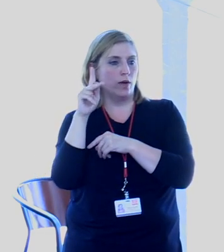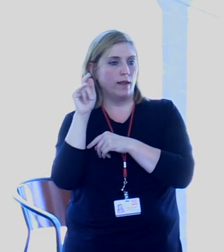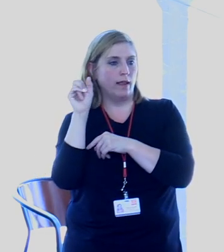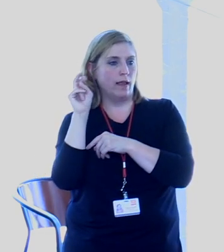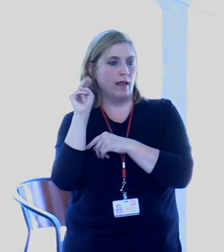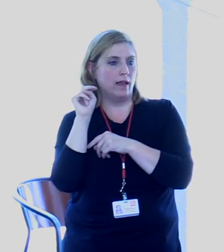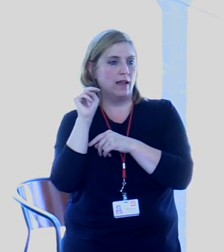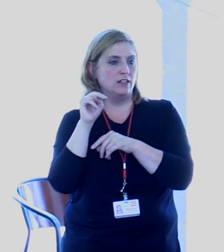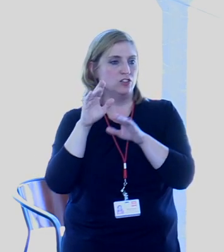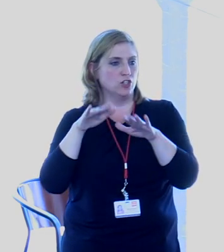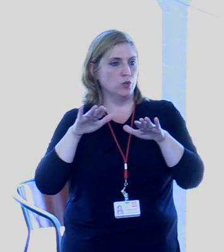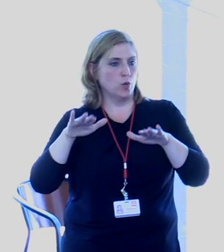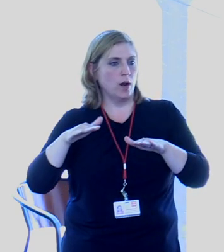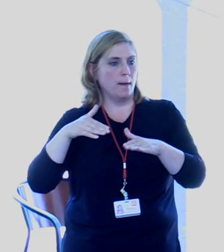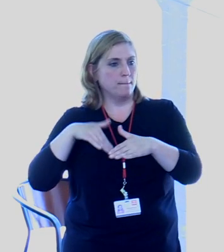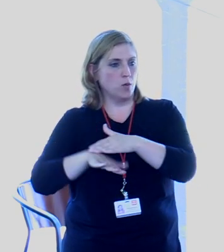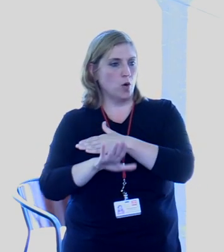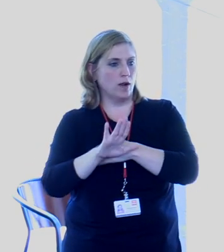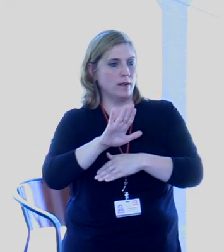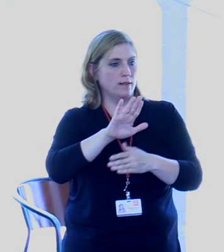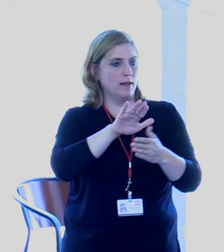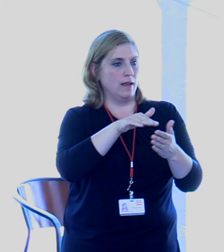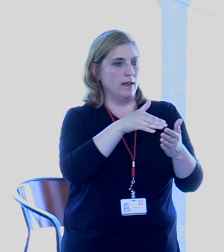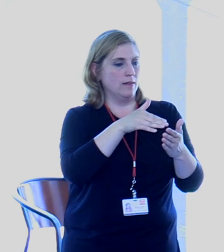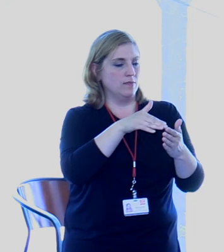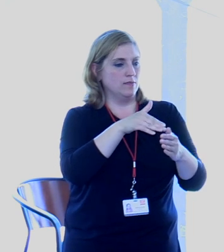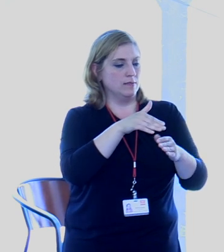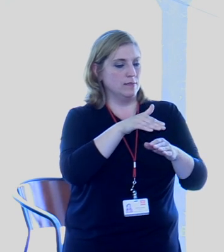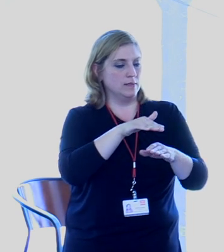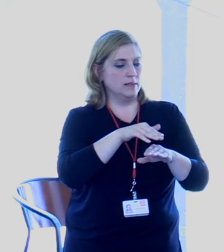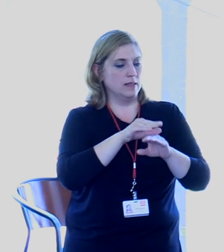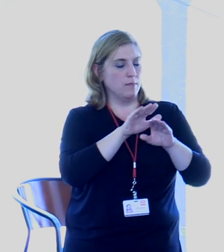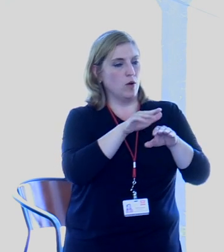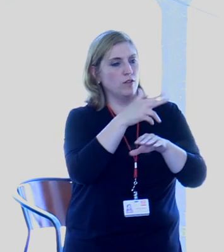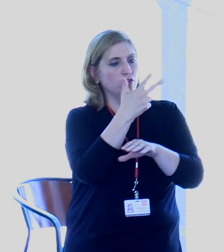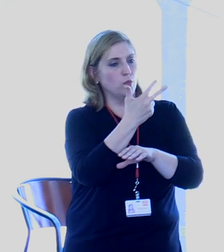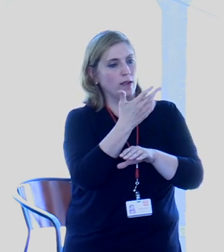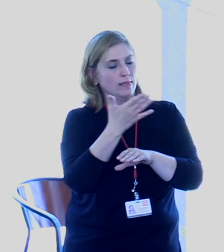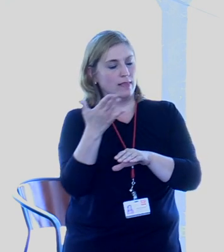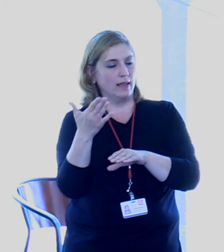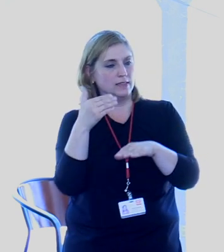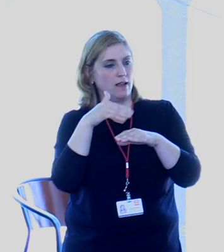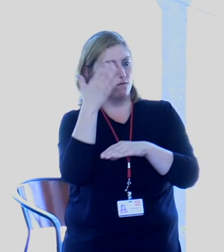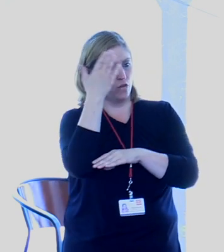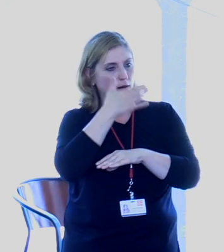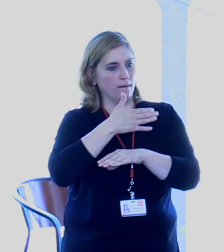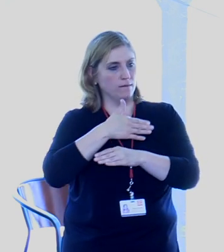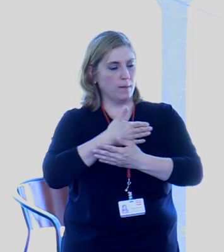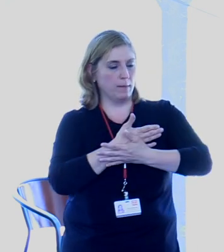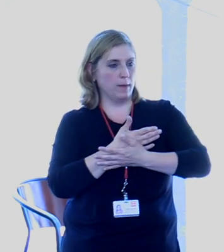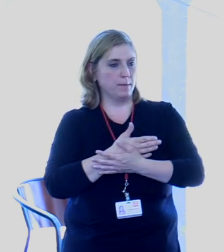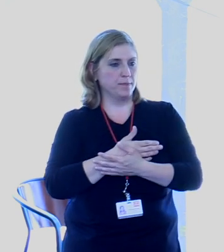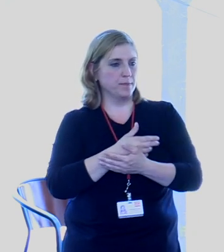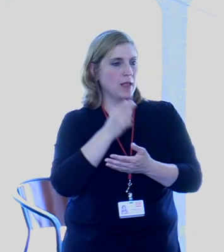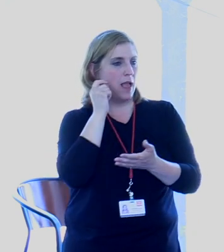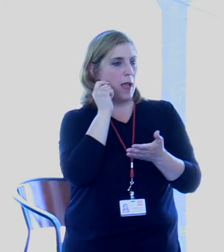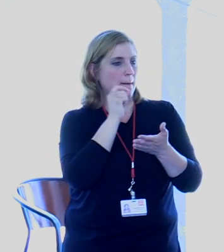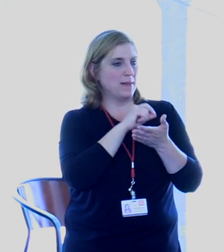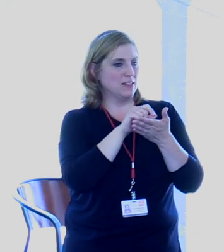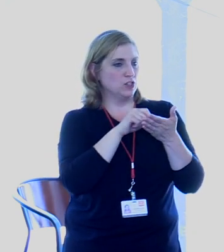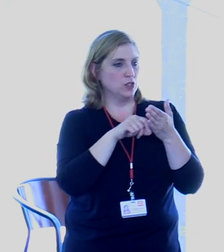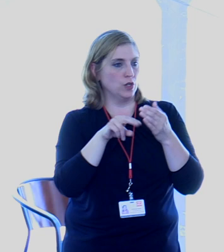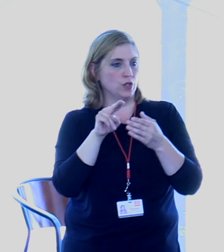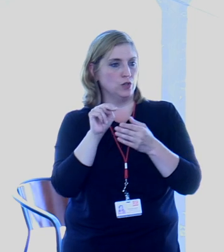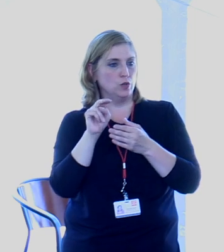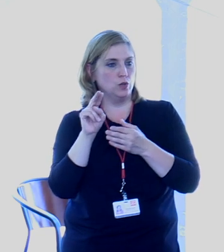born, they lay three things in front of the infant. There are other cultures who do something similar. They put a pencil and a noodle